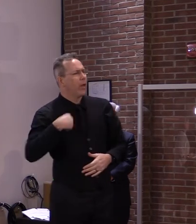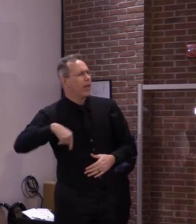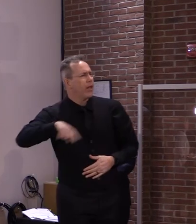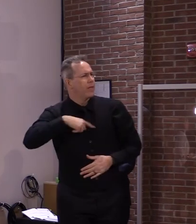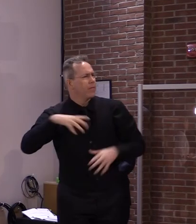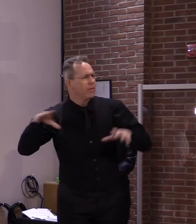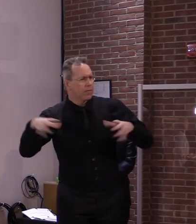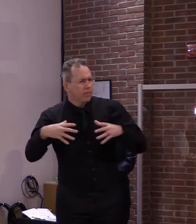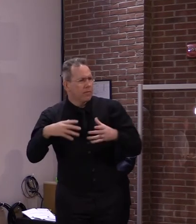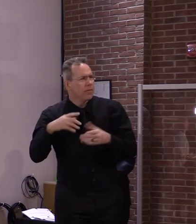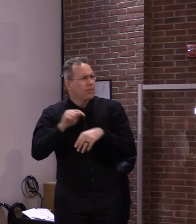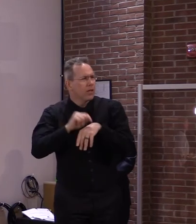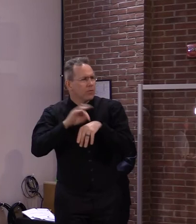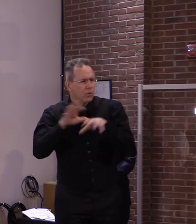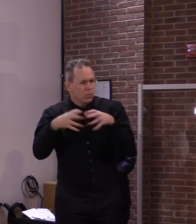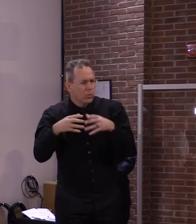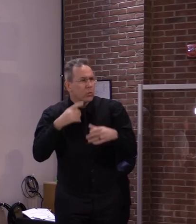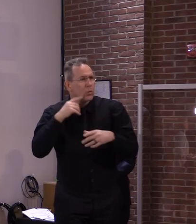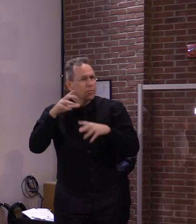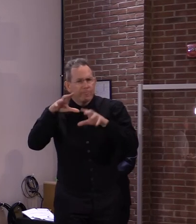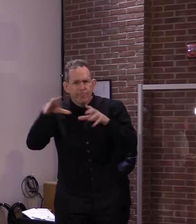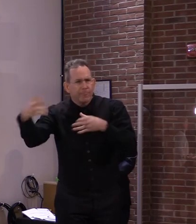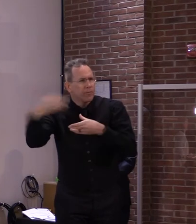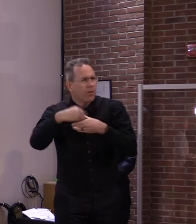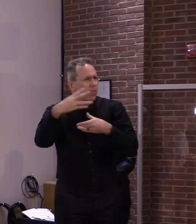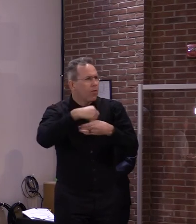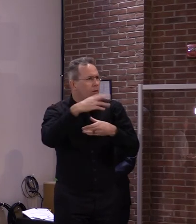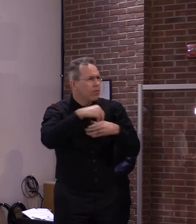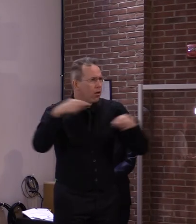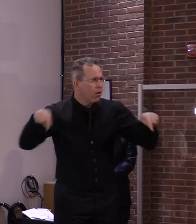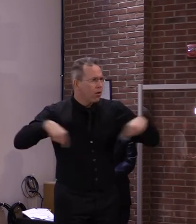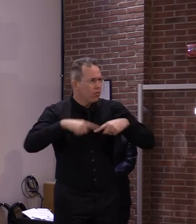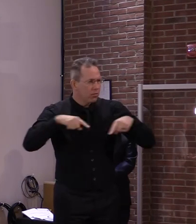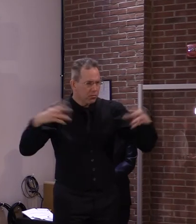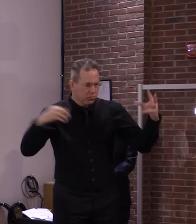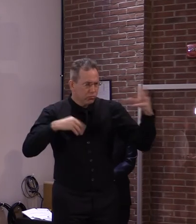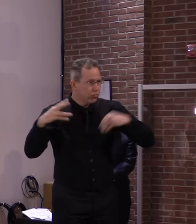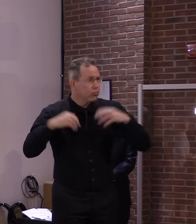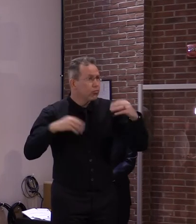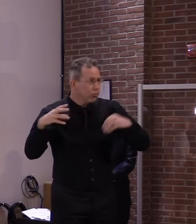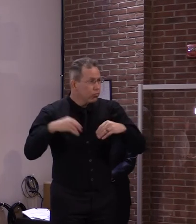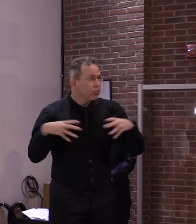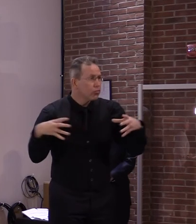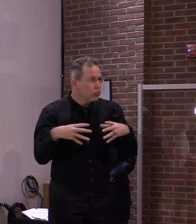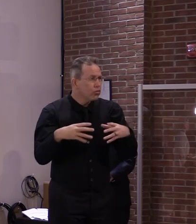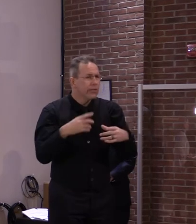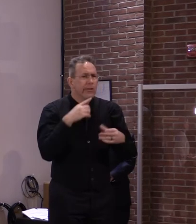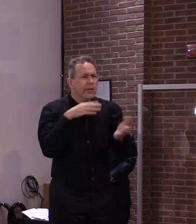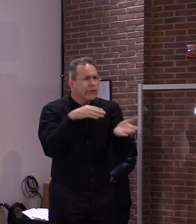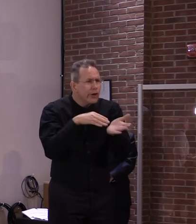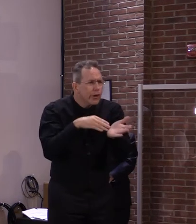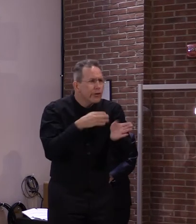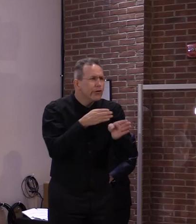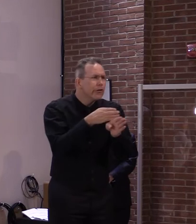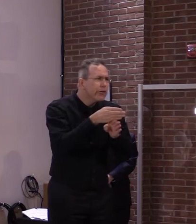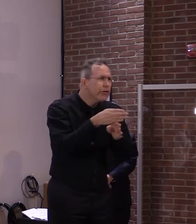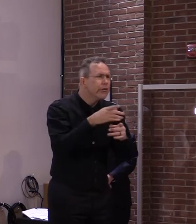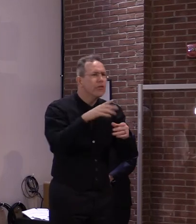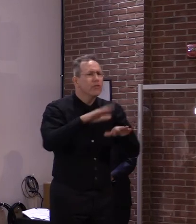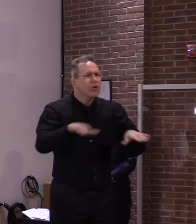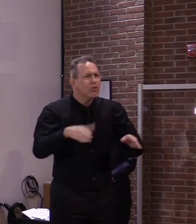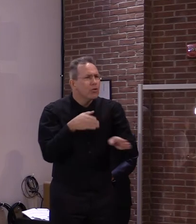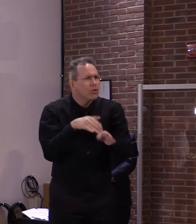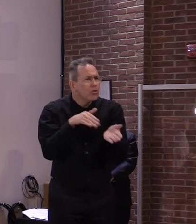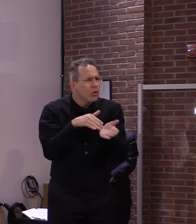association as well as a couple of the infectious disease pediatric infectious disease experts from uvm and we've